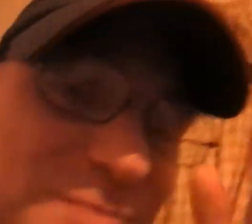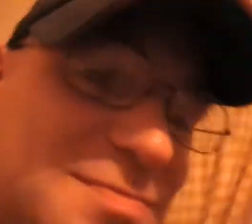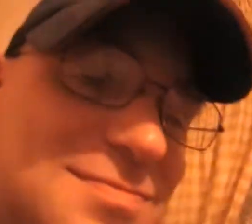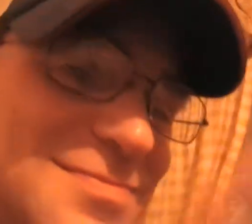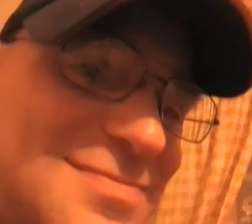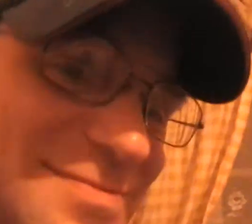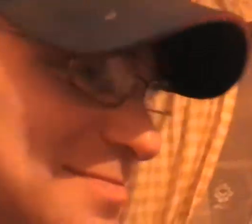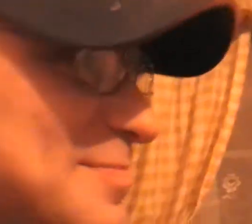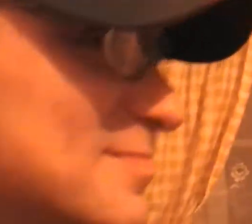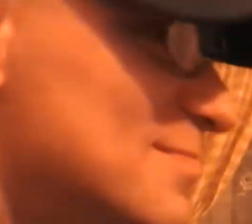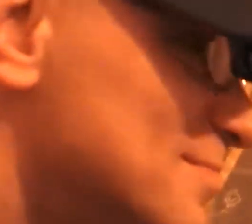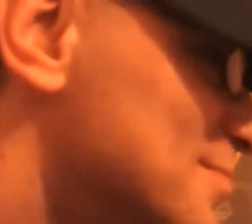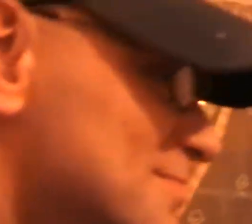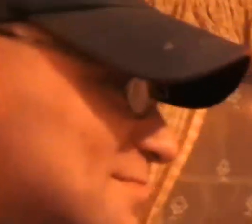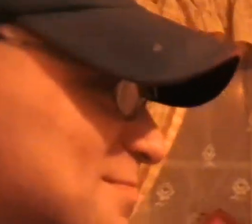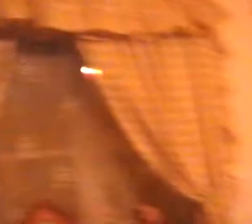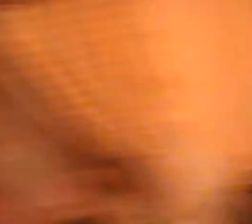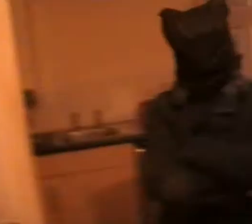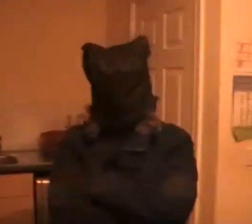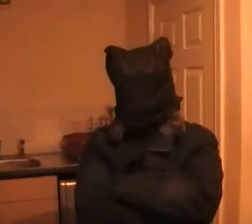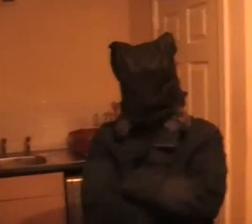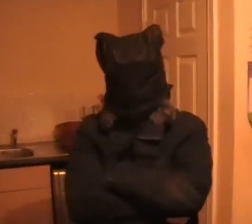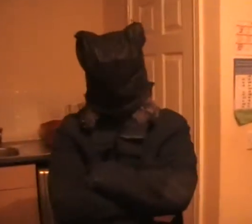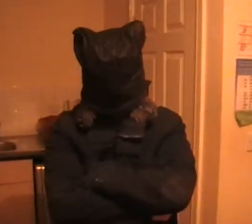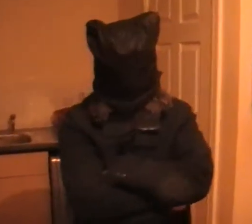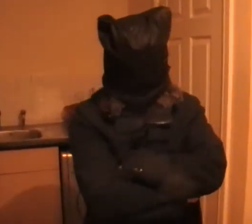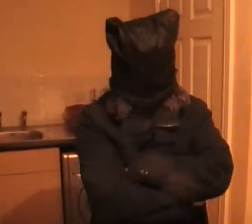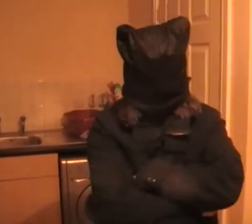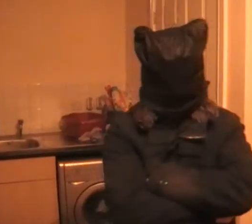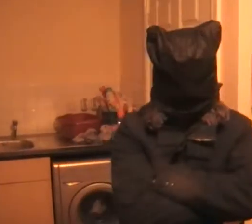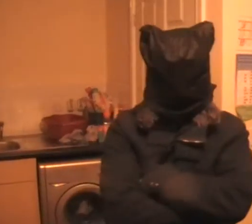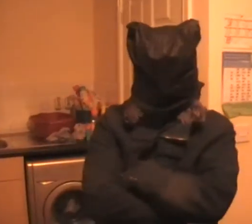Oh, come on, guys. Start again. Give me some finger.